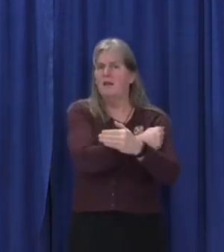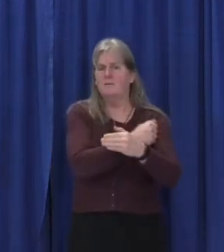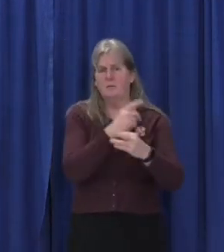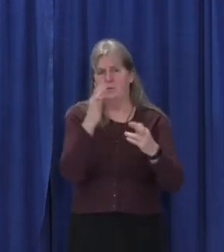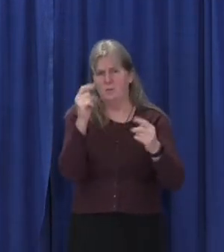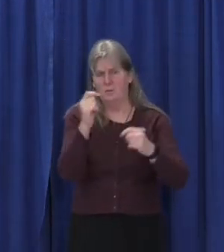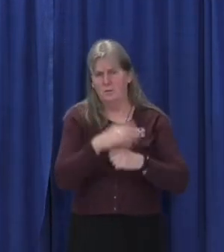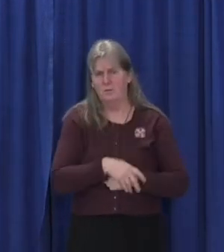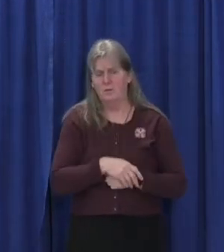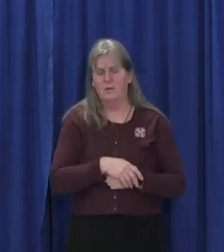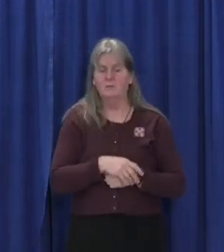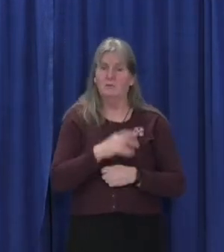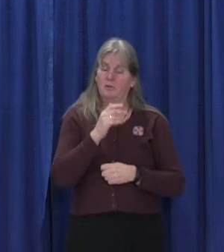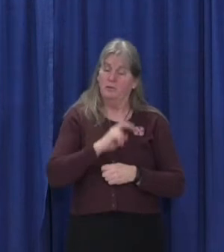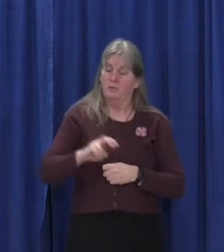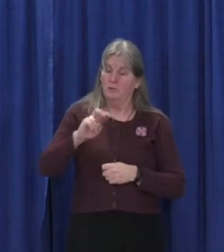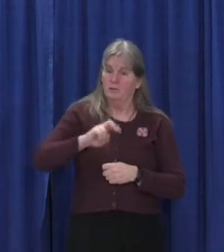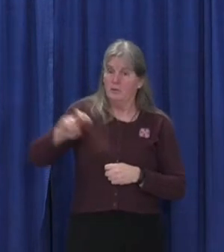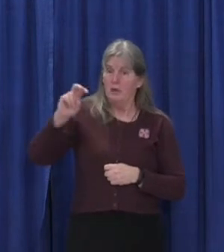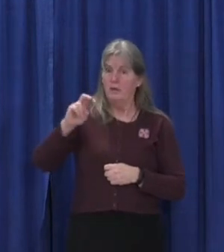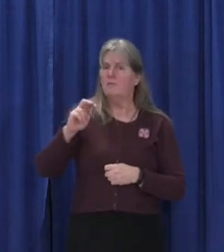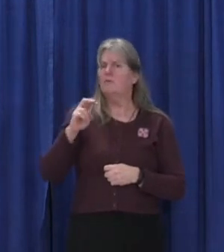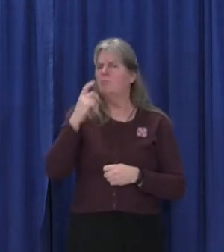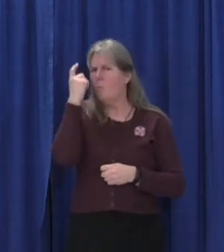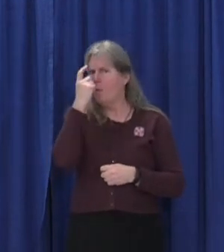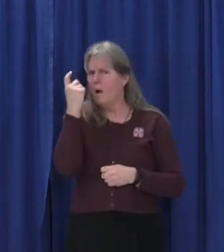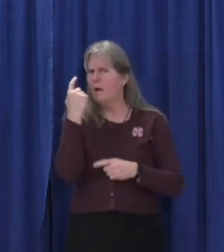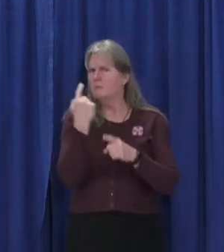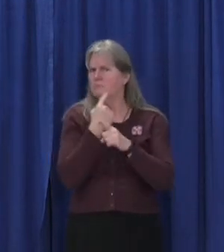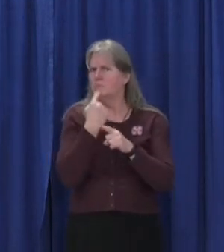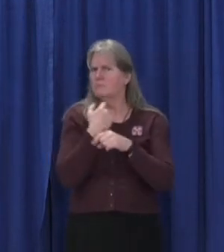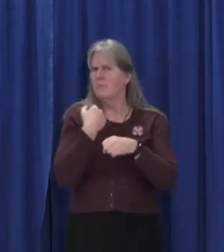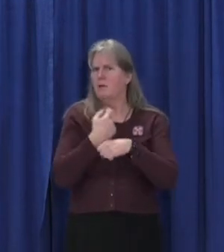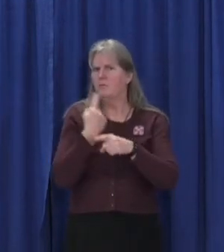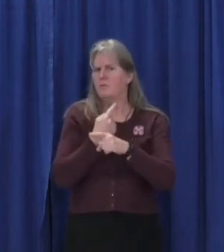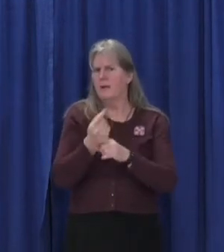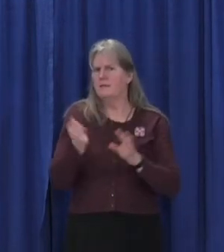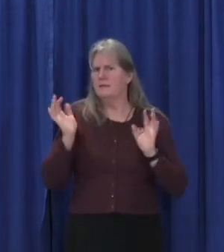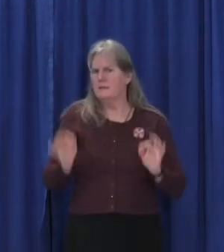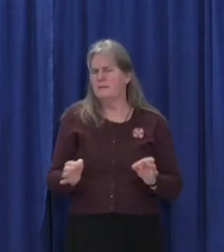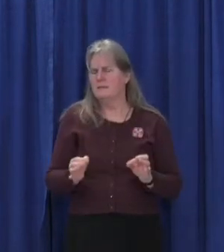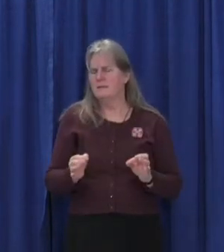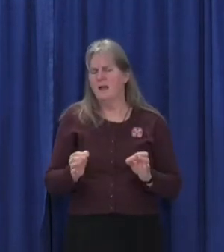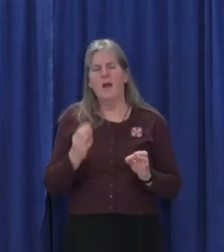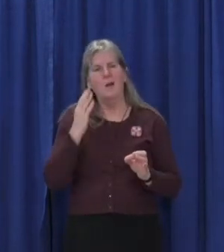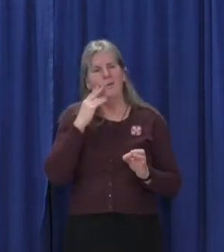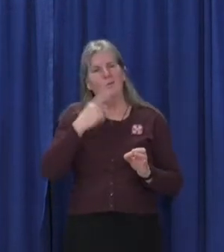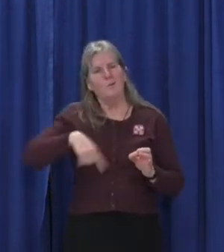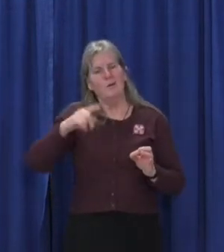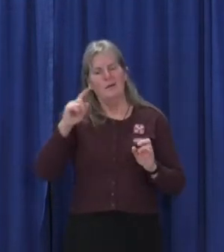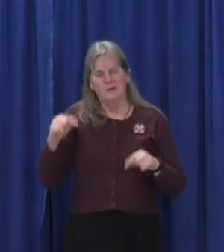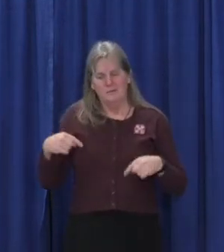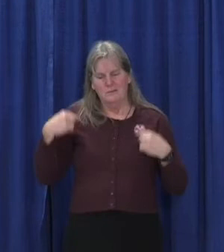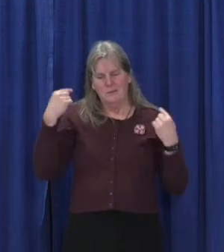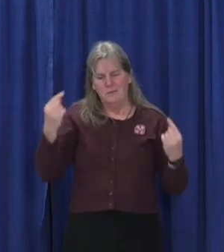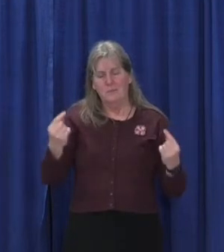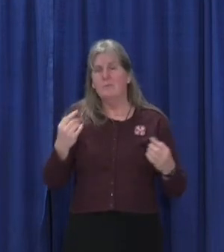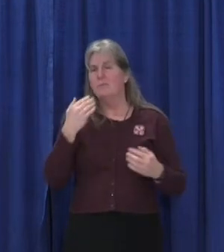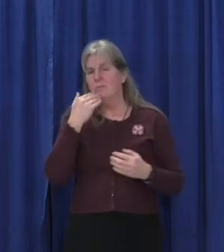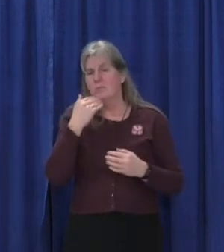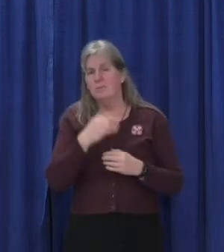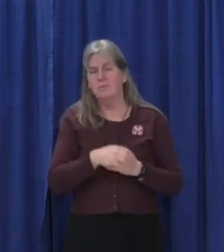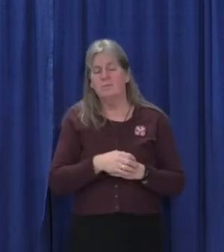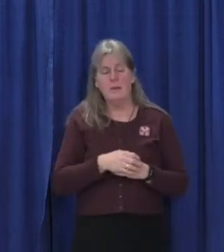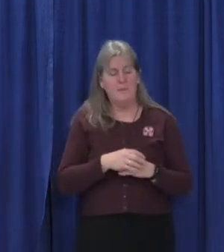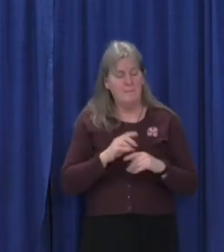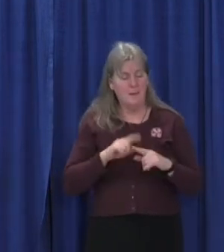Travel wisely, make your decisions wisely. And we've all done so well so far. What we